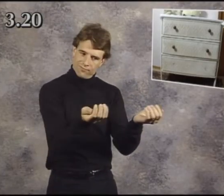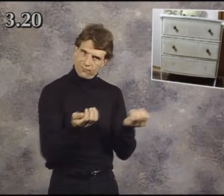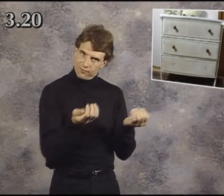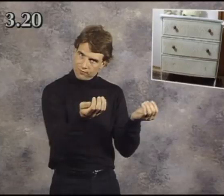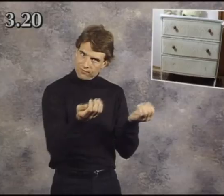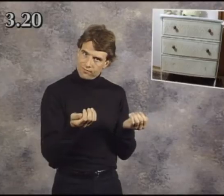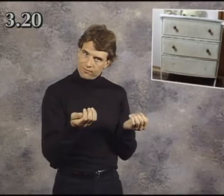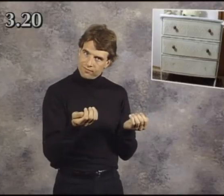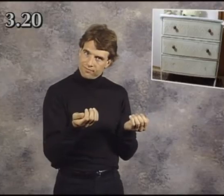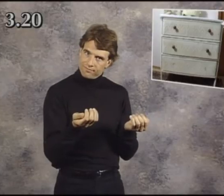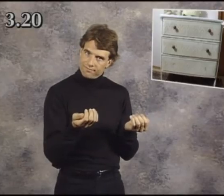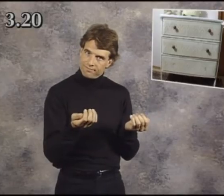Dresser.